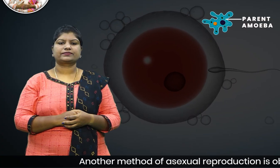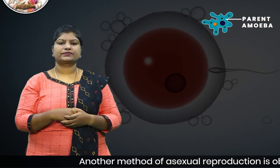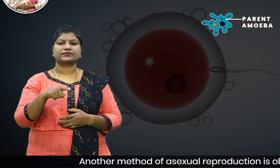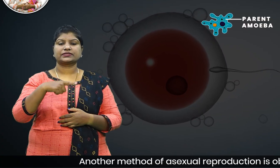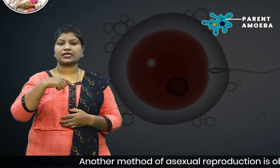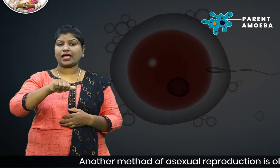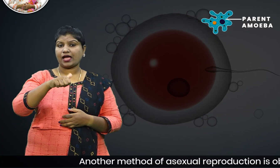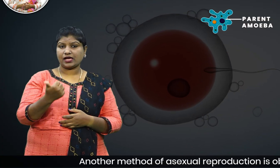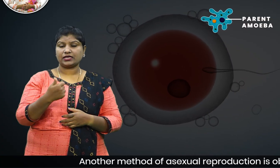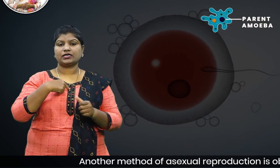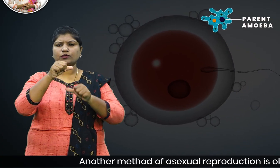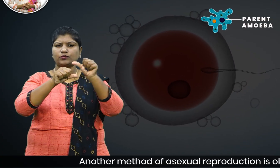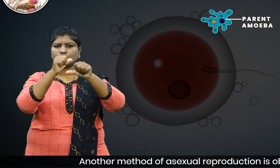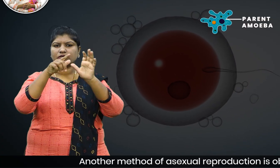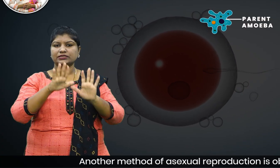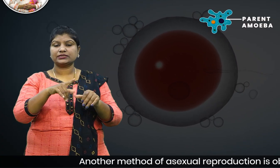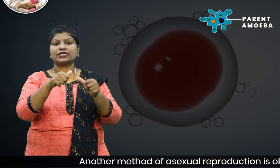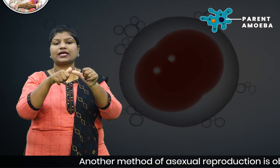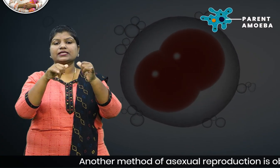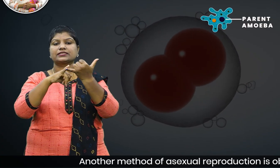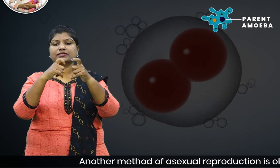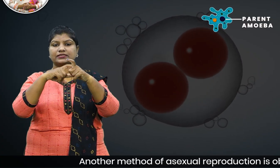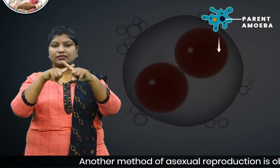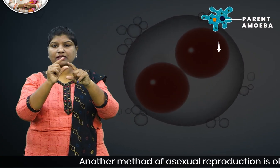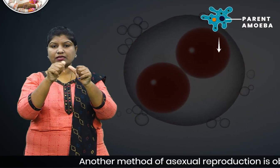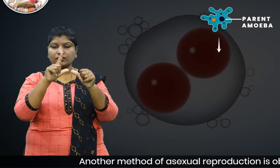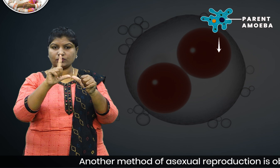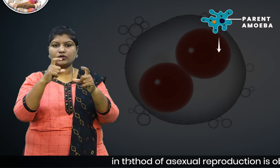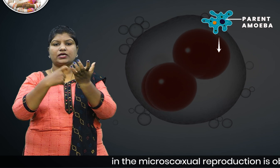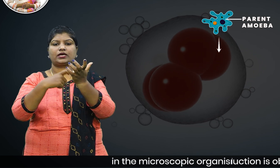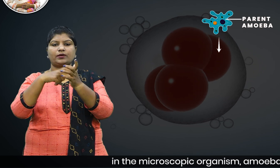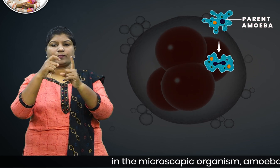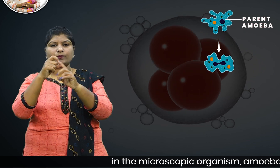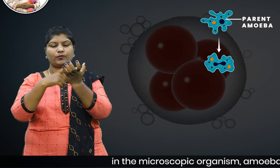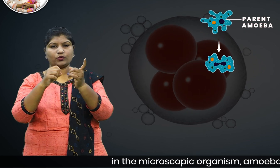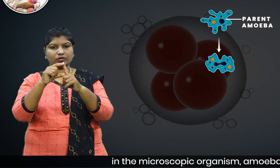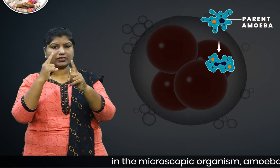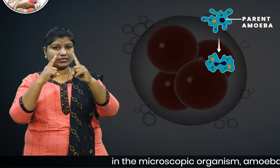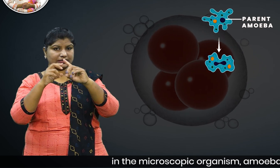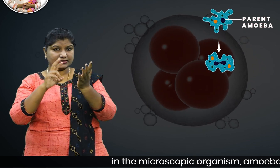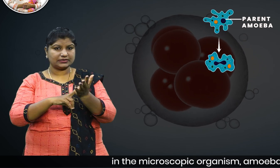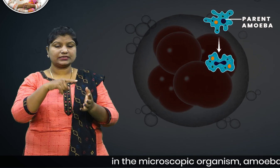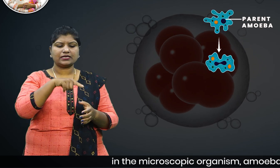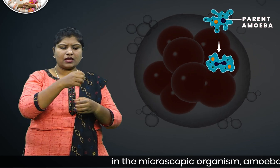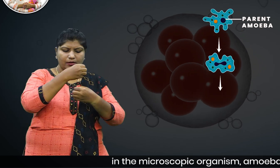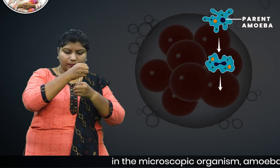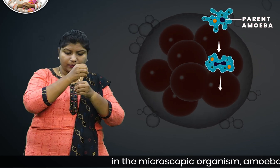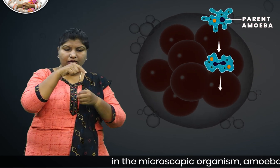Another method of asexual reproduction is observed in the microscopic